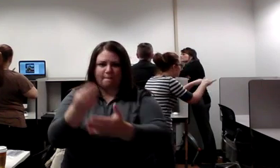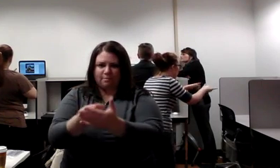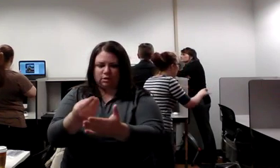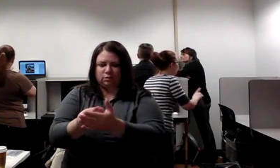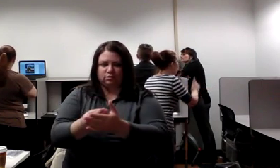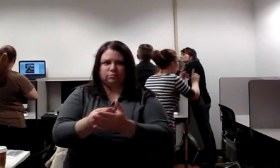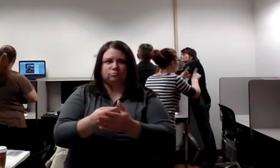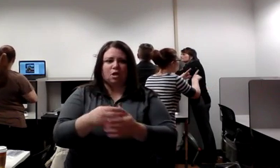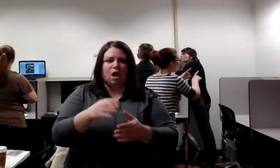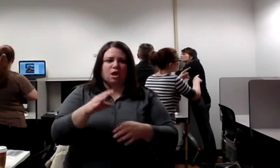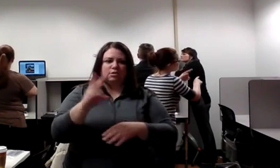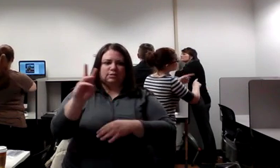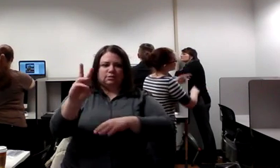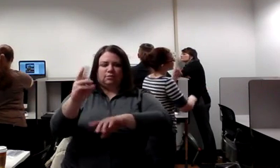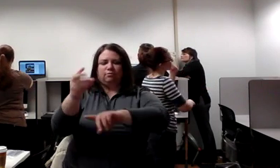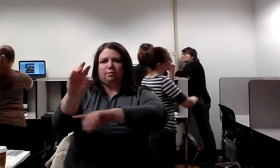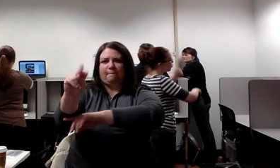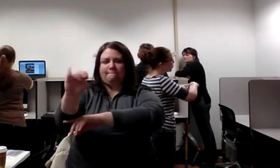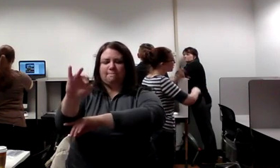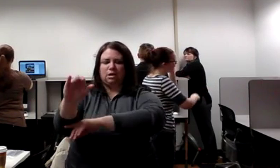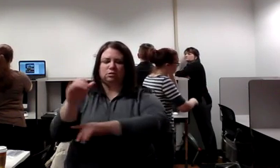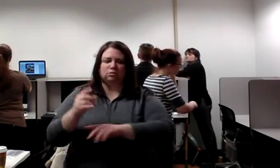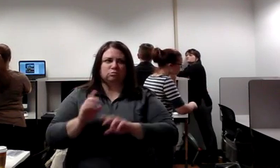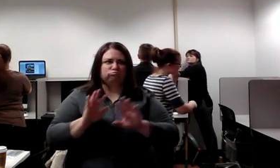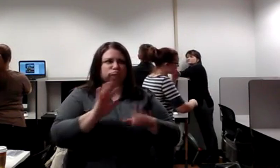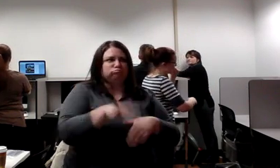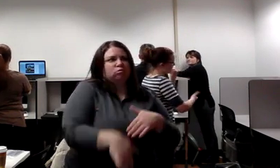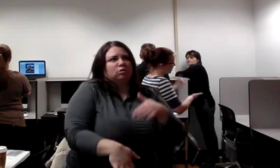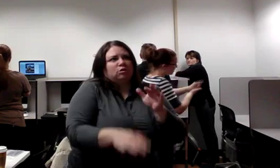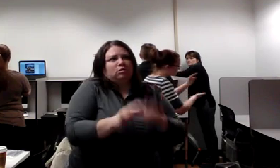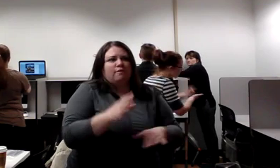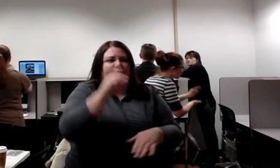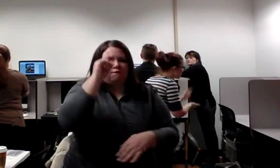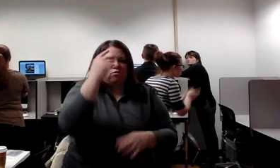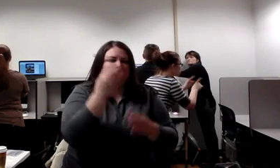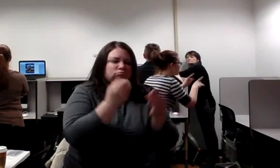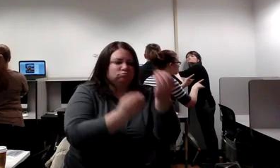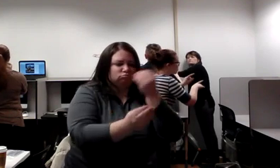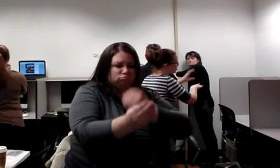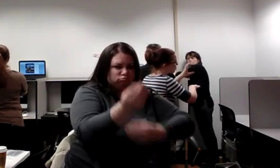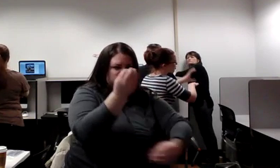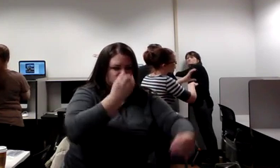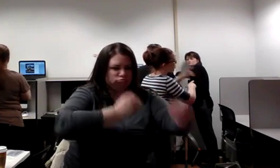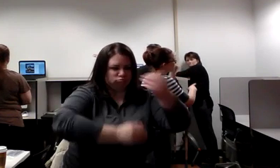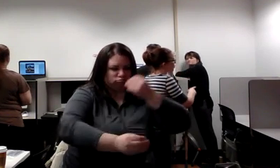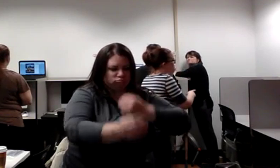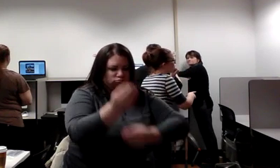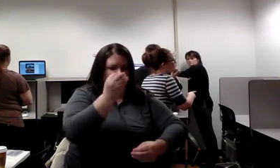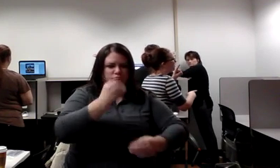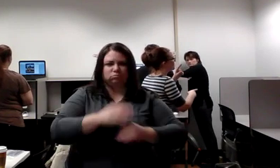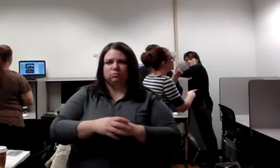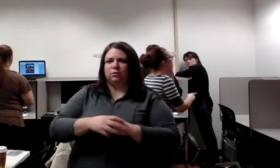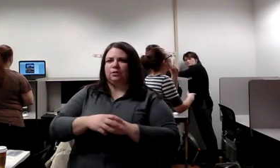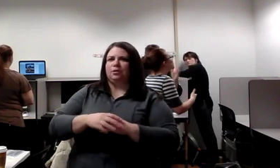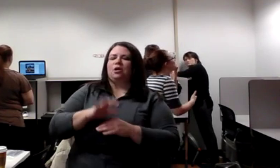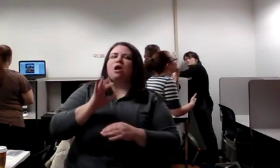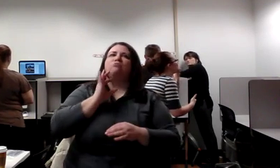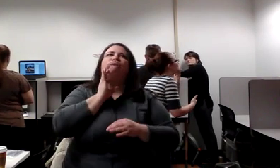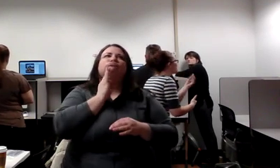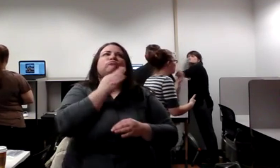temple. I loved it. And much of what I stumbled into by following my curiosity and intuition turned out to be